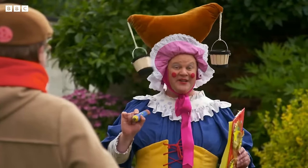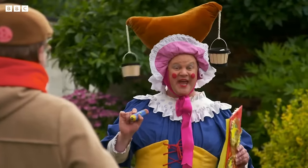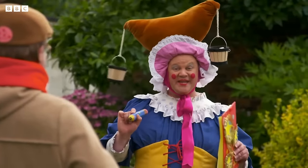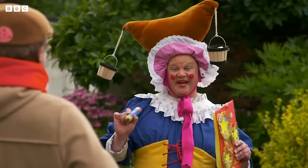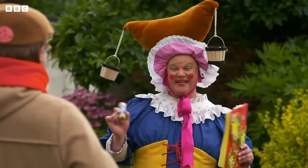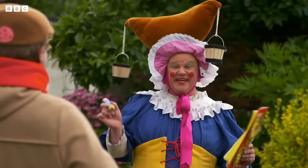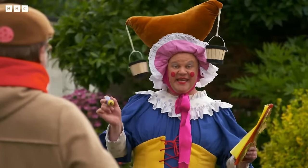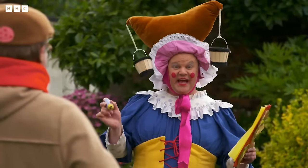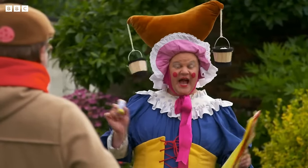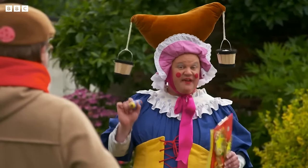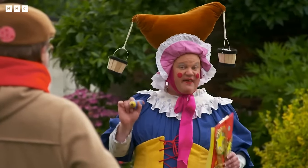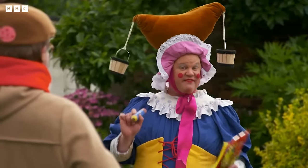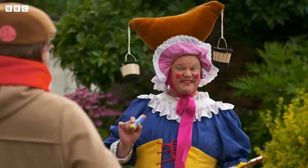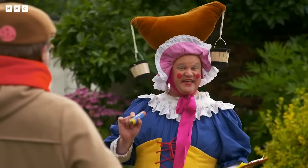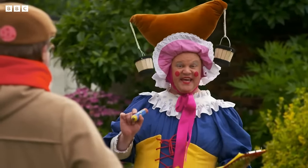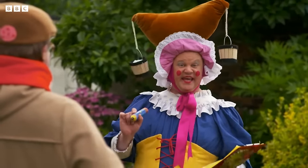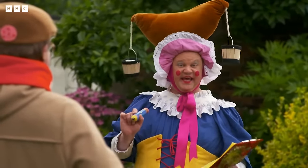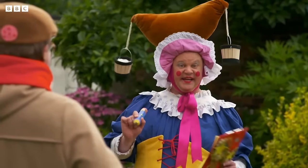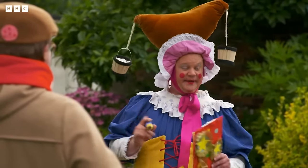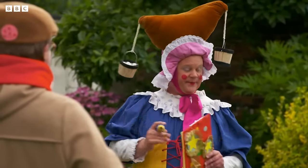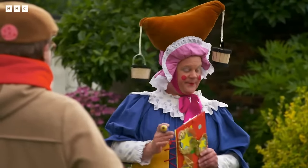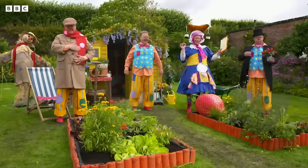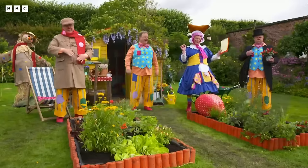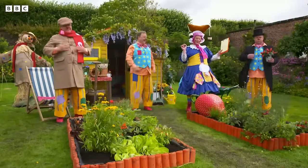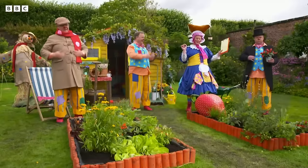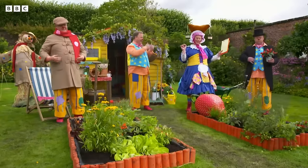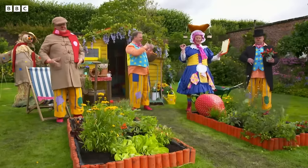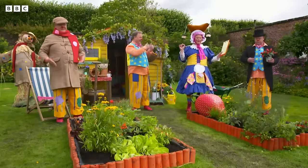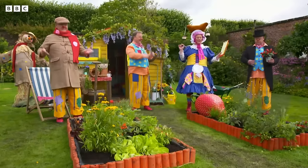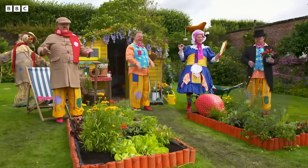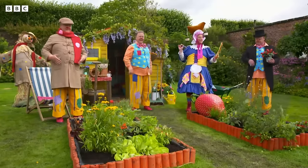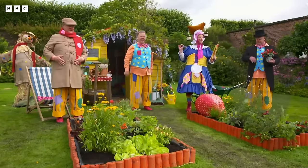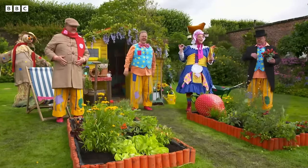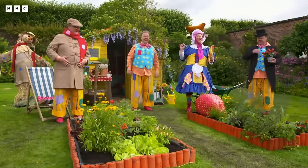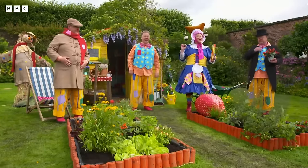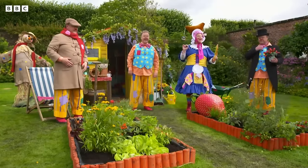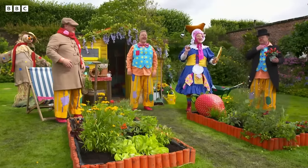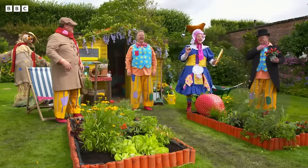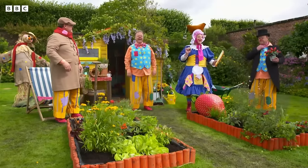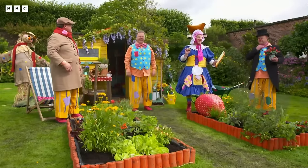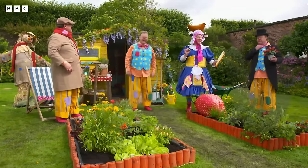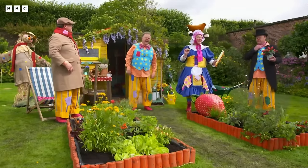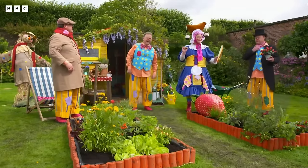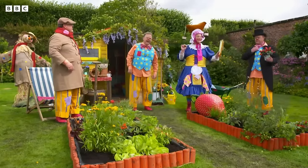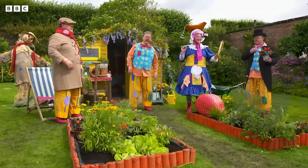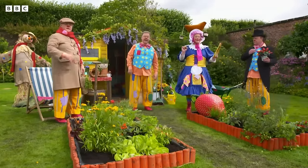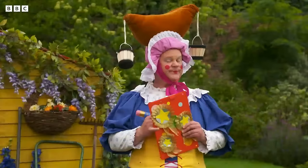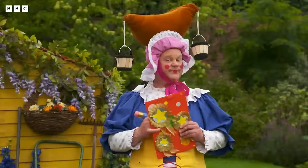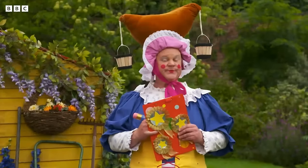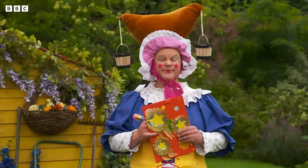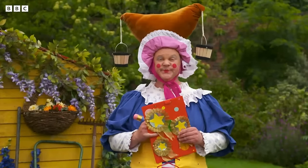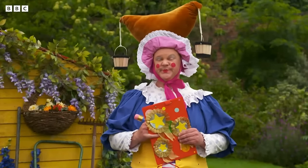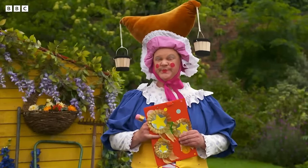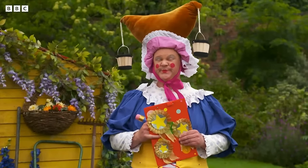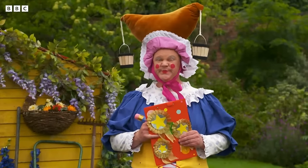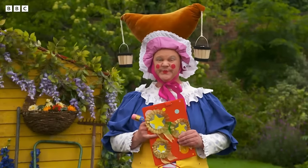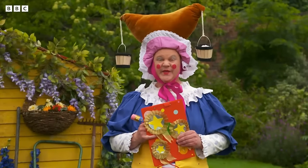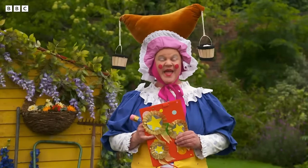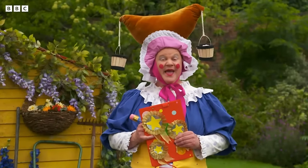strawberry I've ever seen. Aunt Polly? Yes? Have you decided who the winner